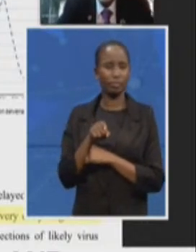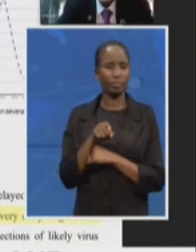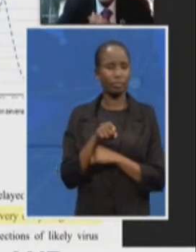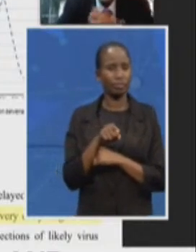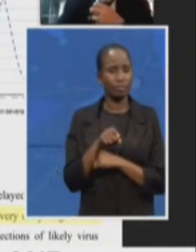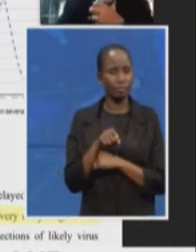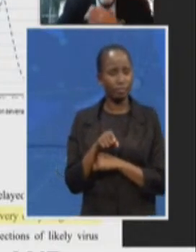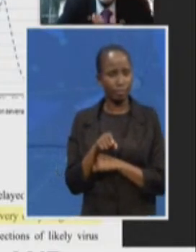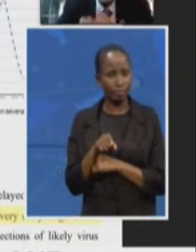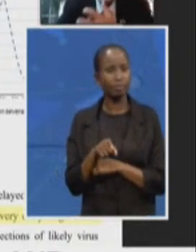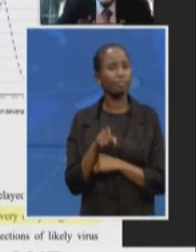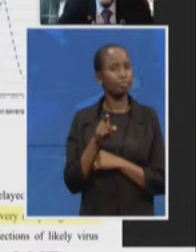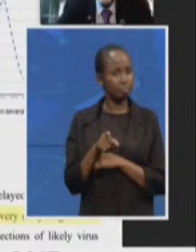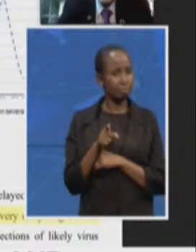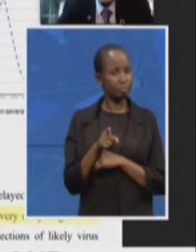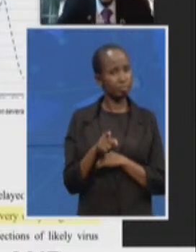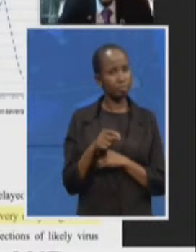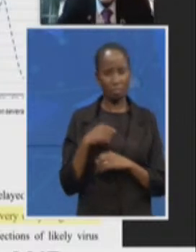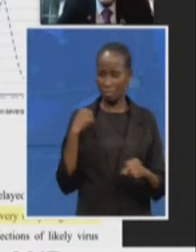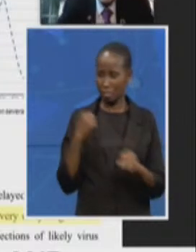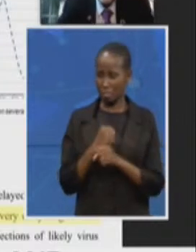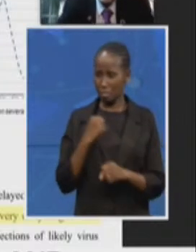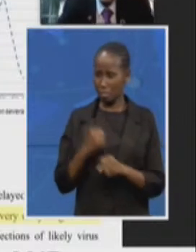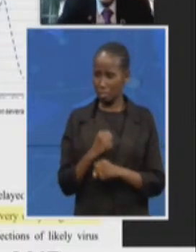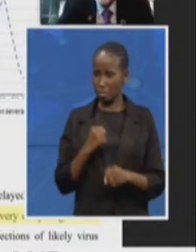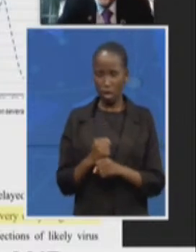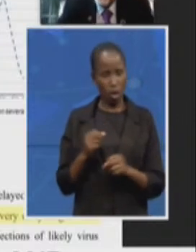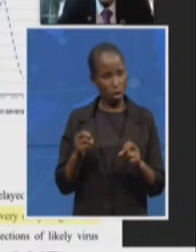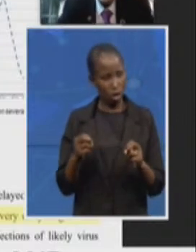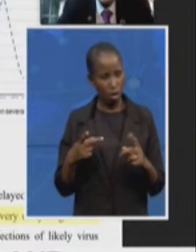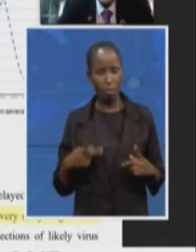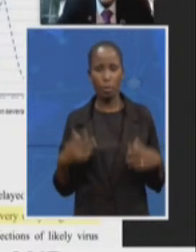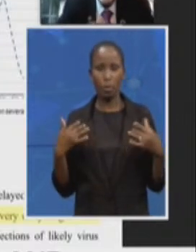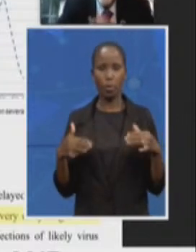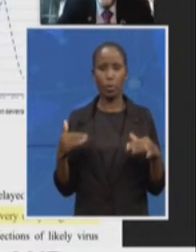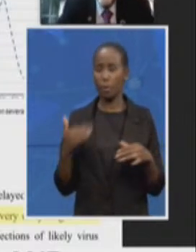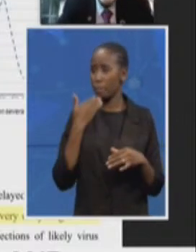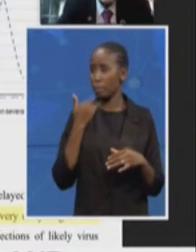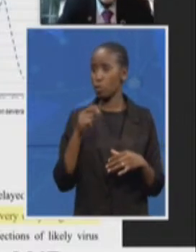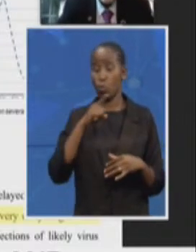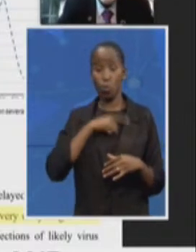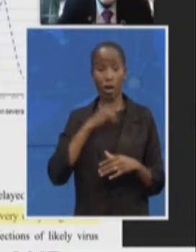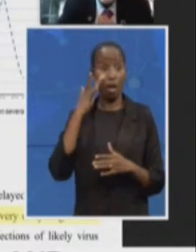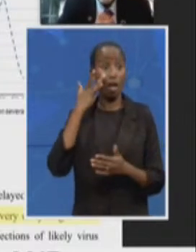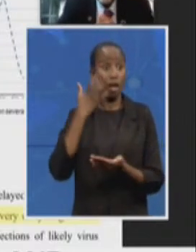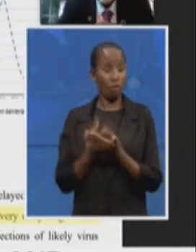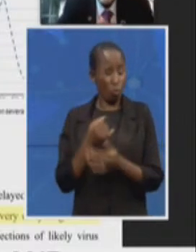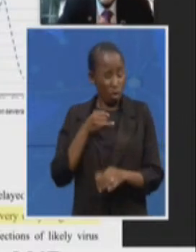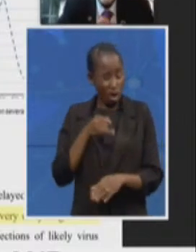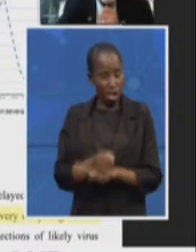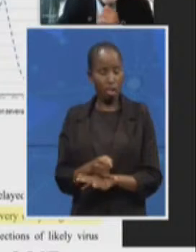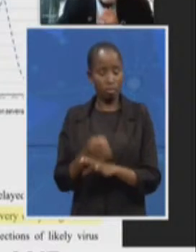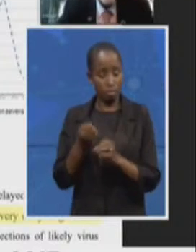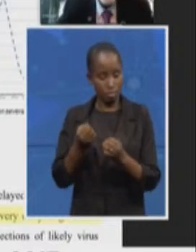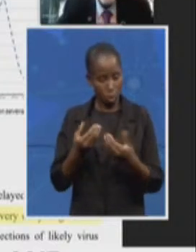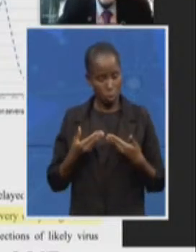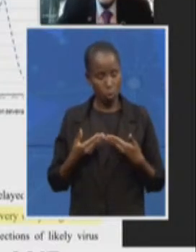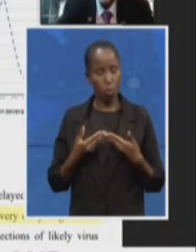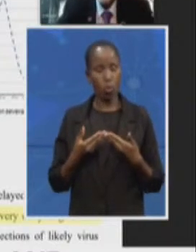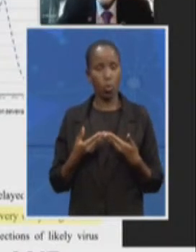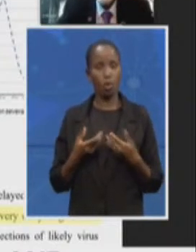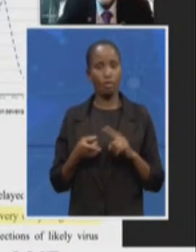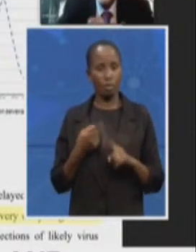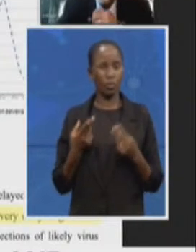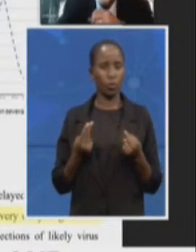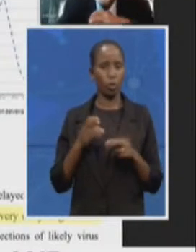by giving us evidence early that we're dealing with a new variant. Now, so we've been expecting